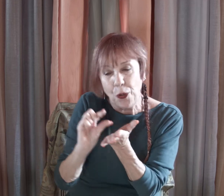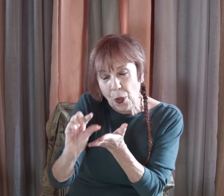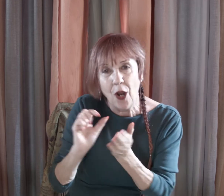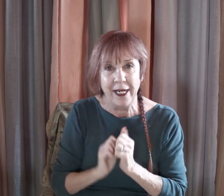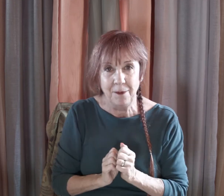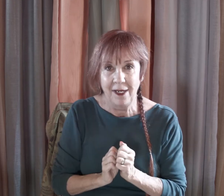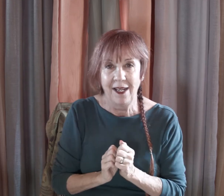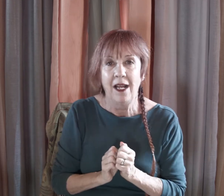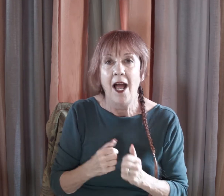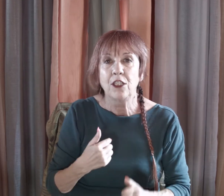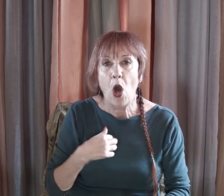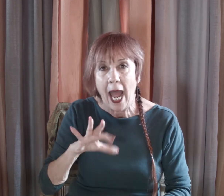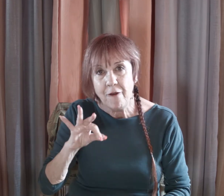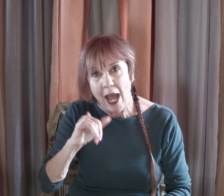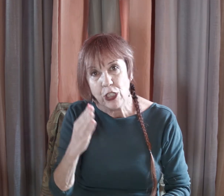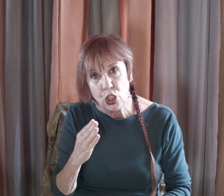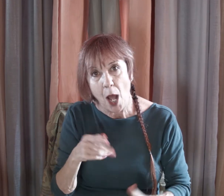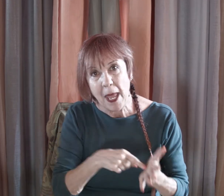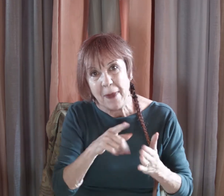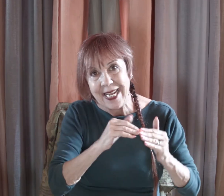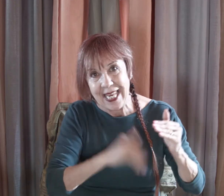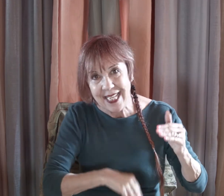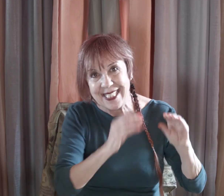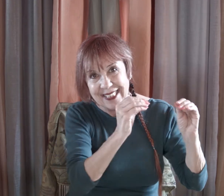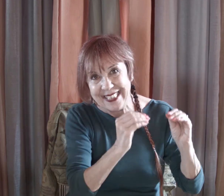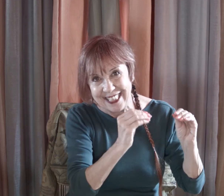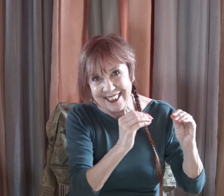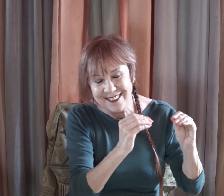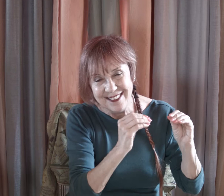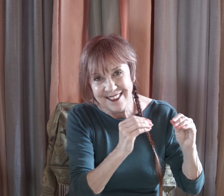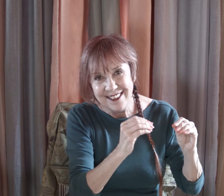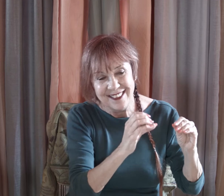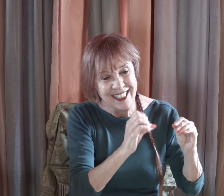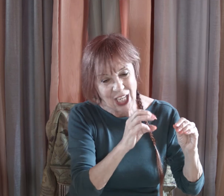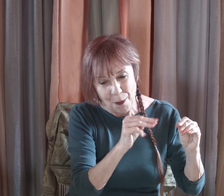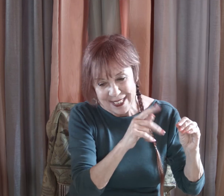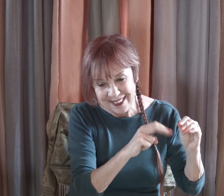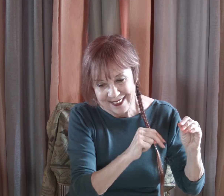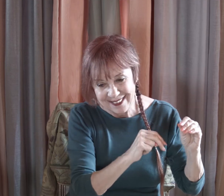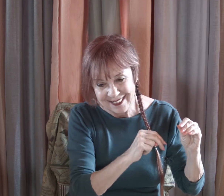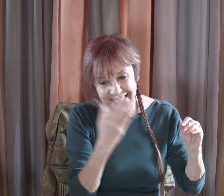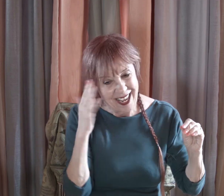find the only job that paid less than teaching in Compton. That was in education. I don't know how I got so